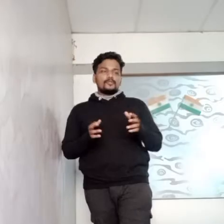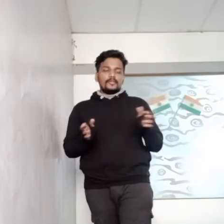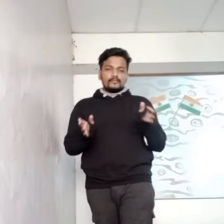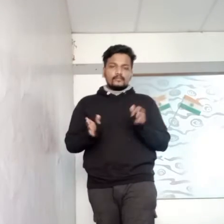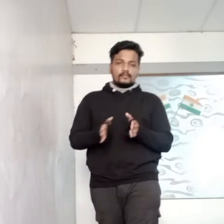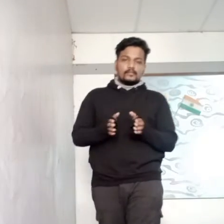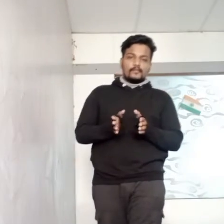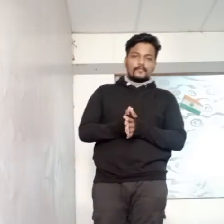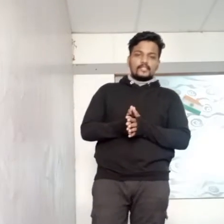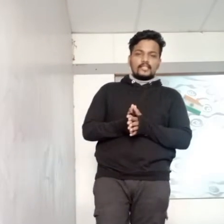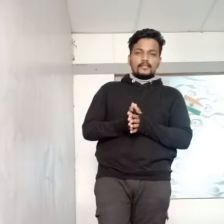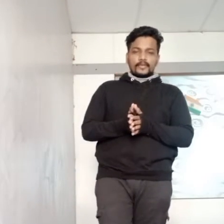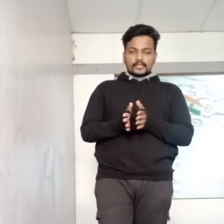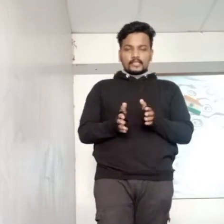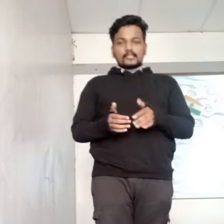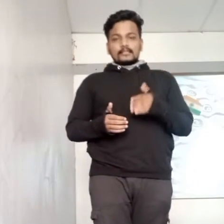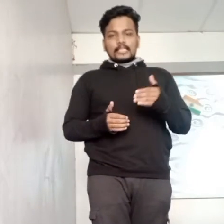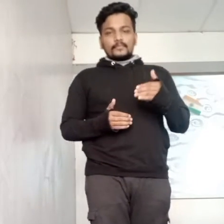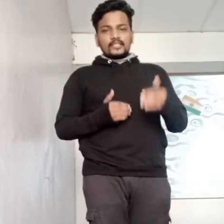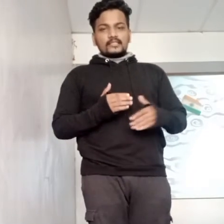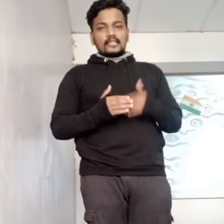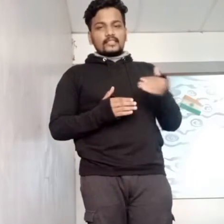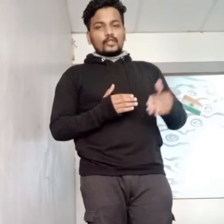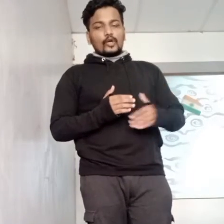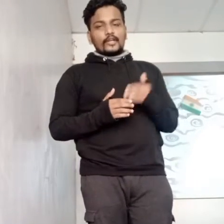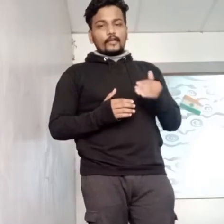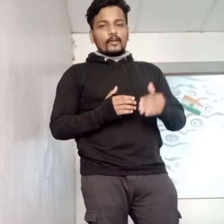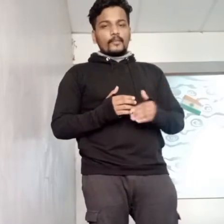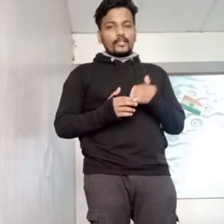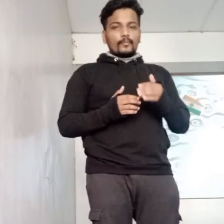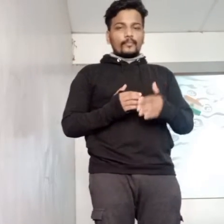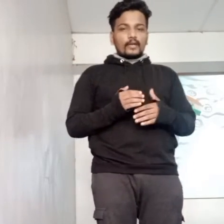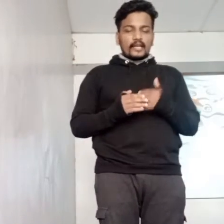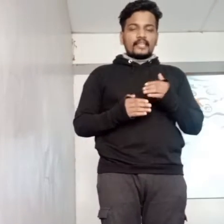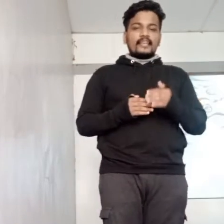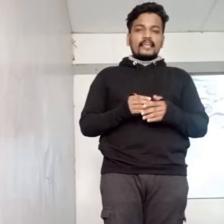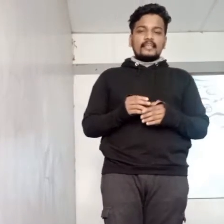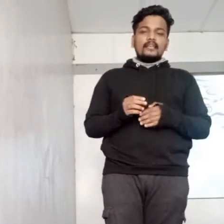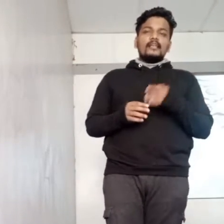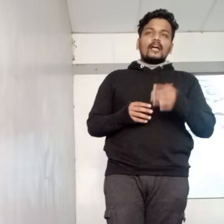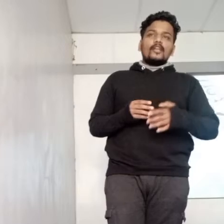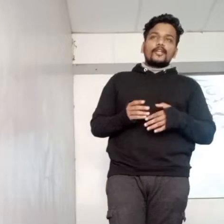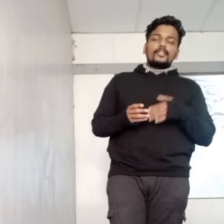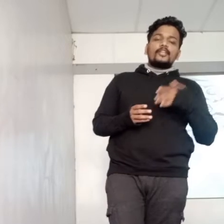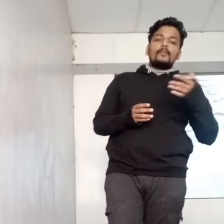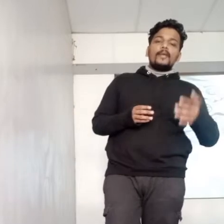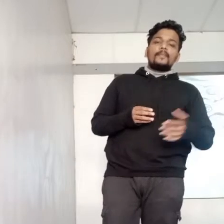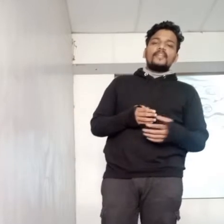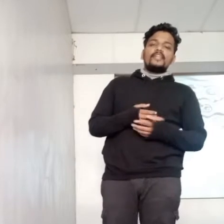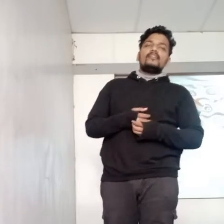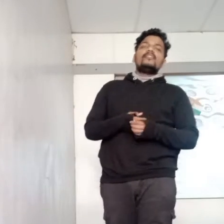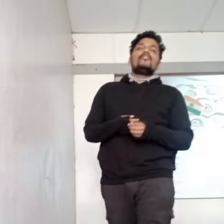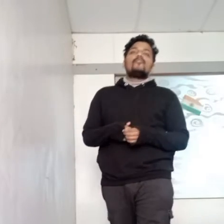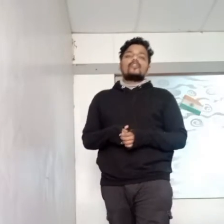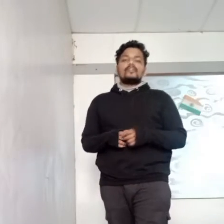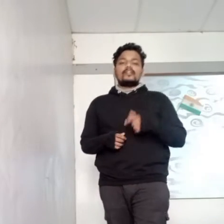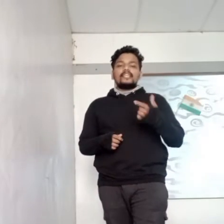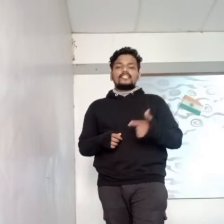be within a limit. That means there is a not requirement of again and again allocating a memory for each